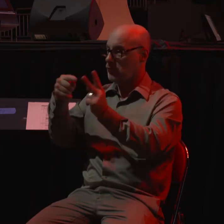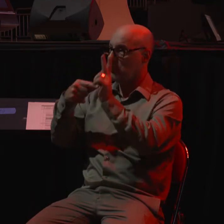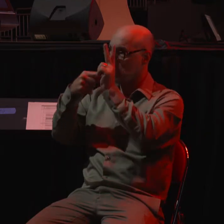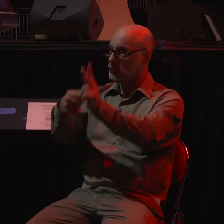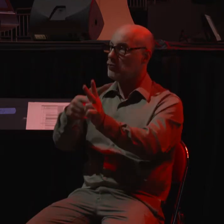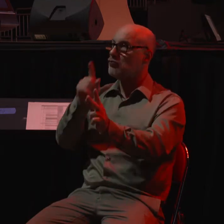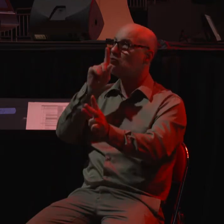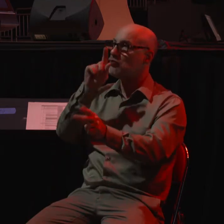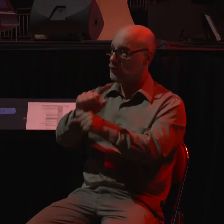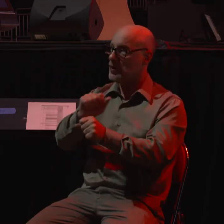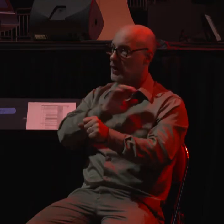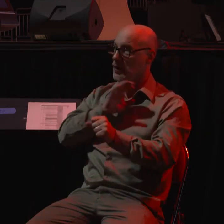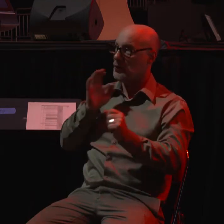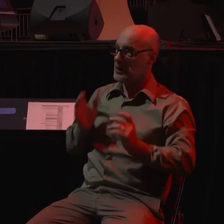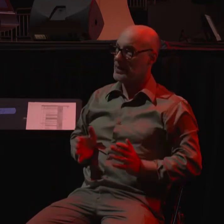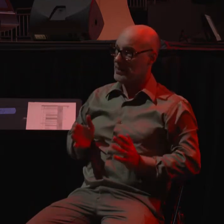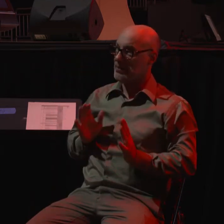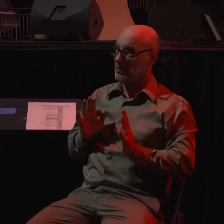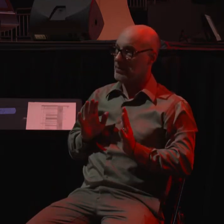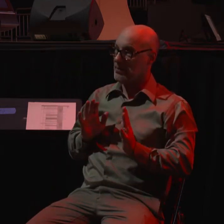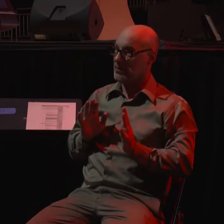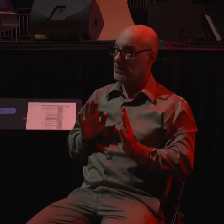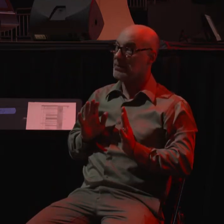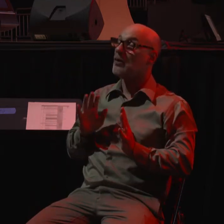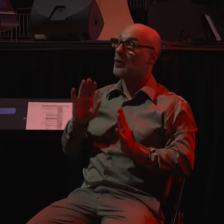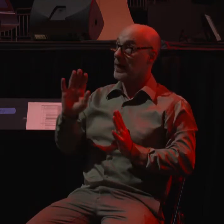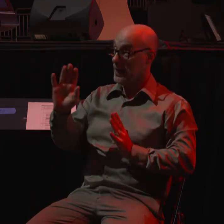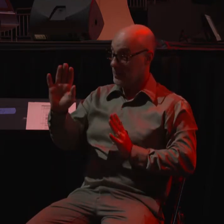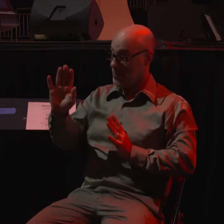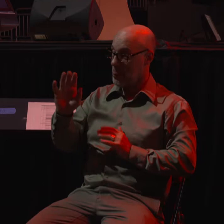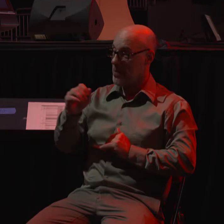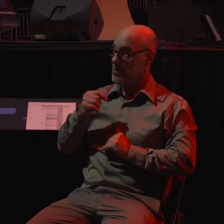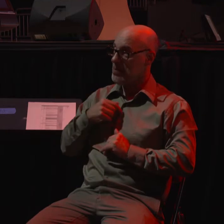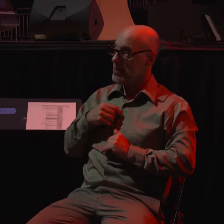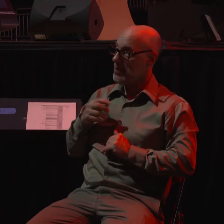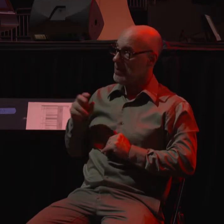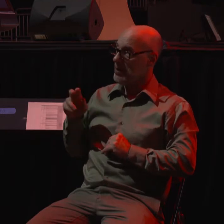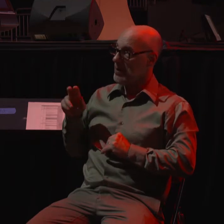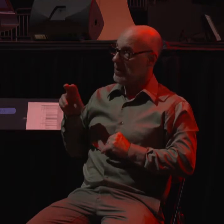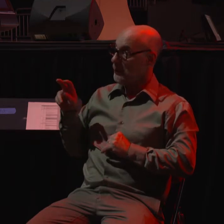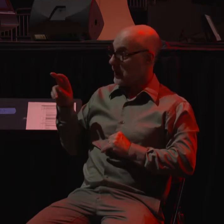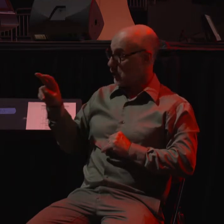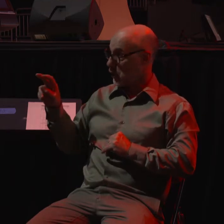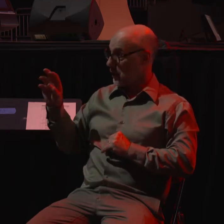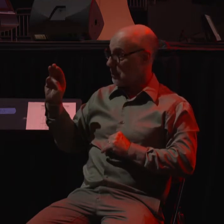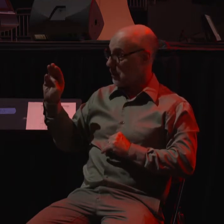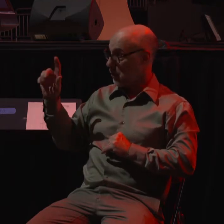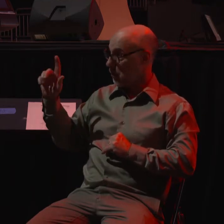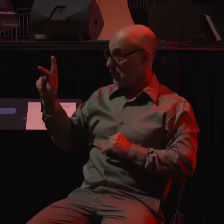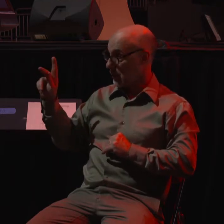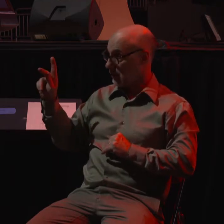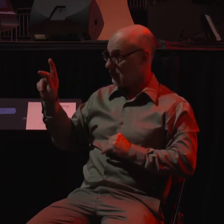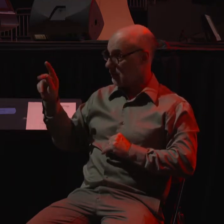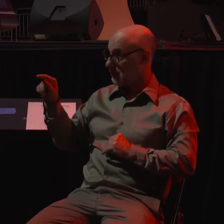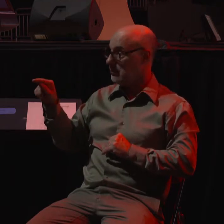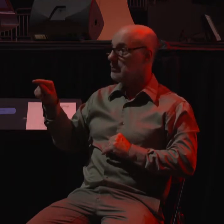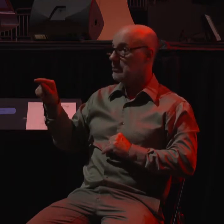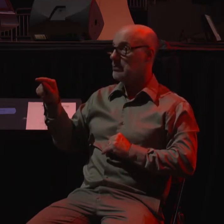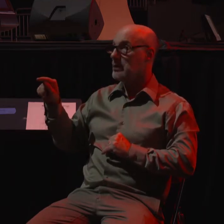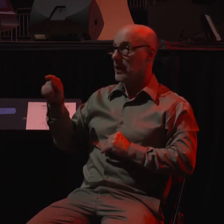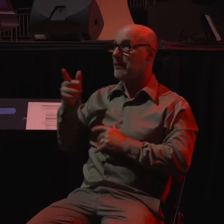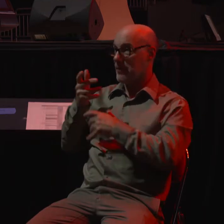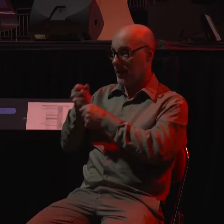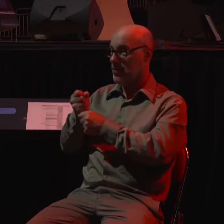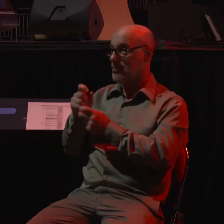genuine Christianity was at work. And I think in those regards, there's much we can